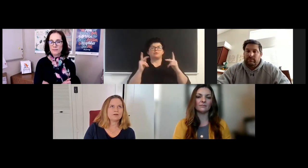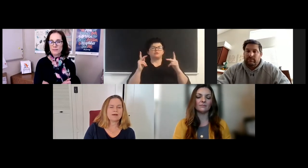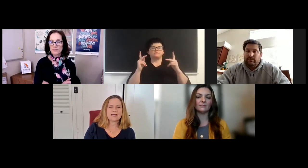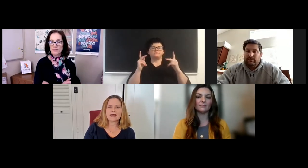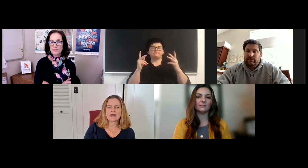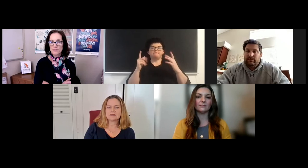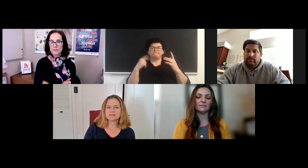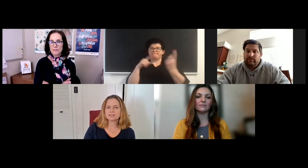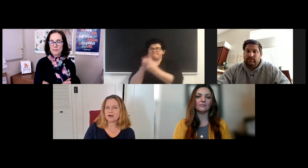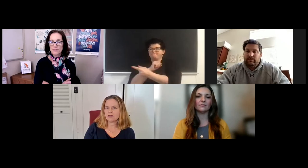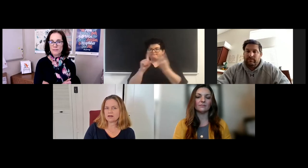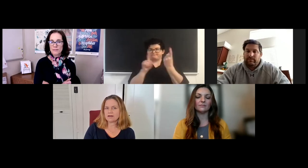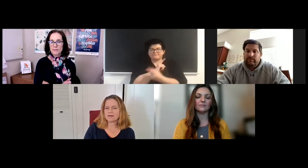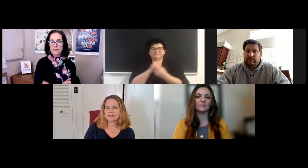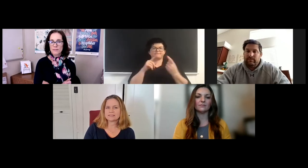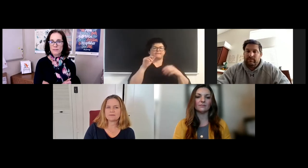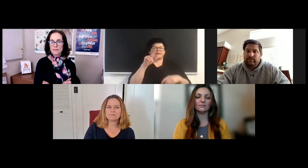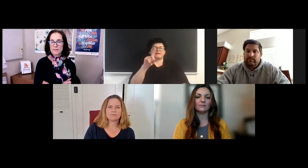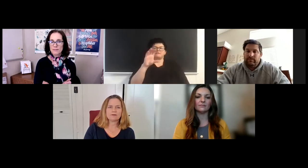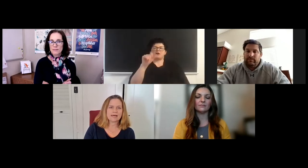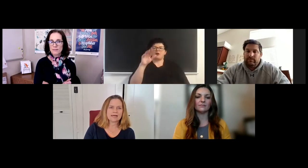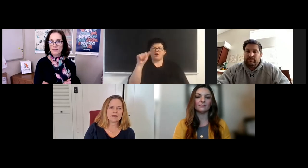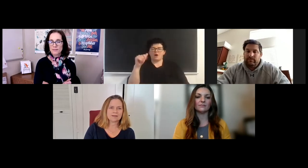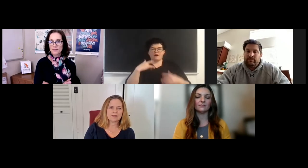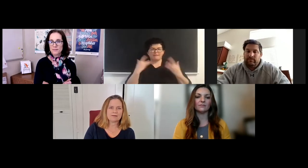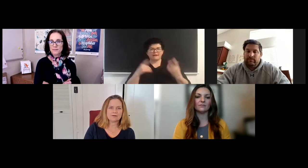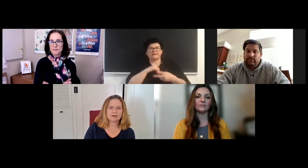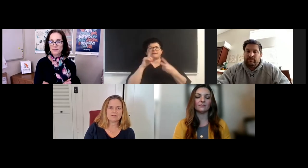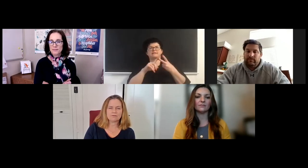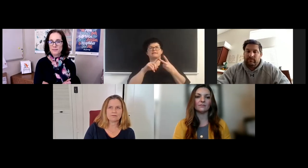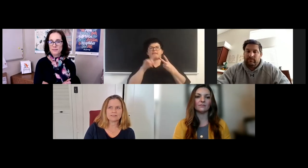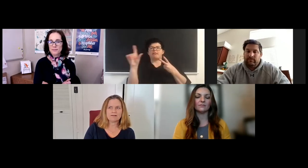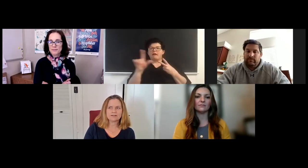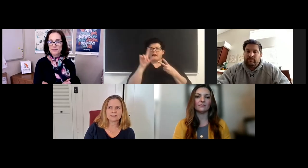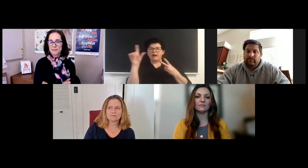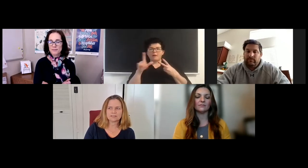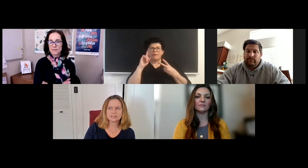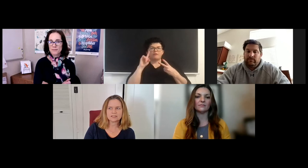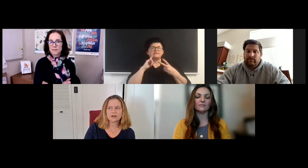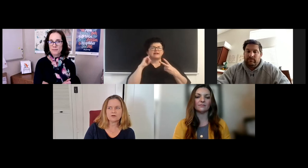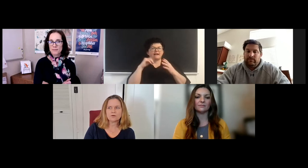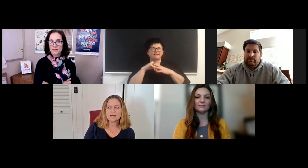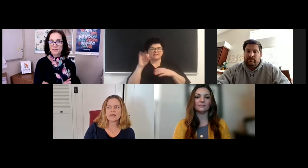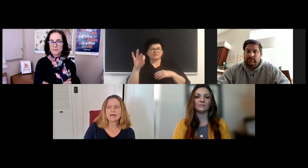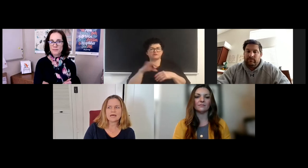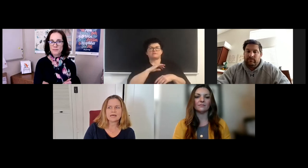people we met at Dakara events, people we met at the Library for the Deaf in San Francisco,